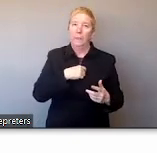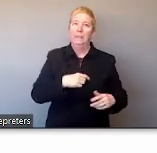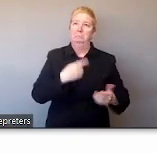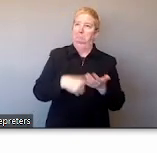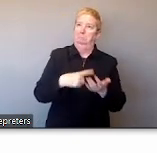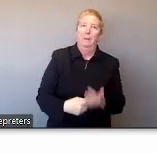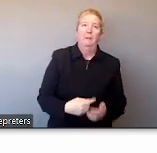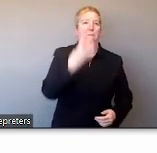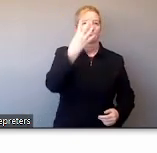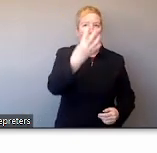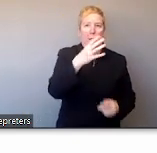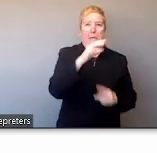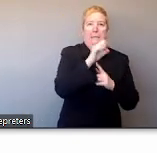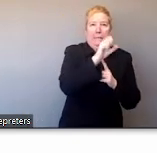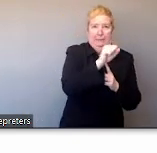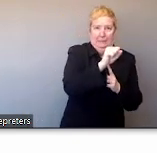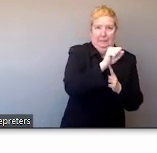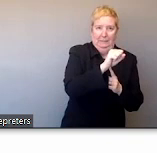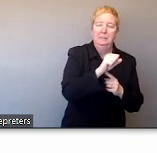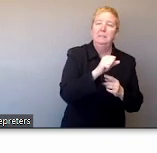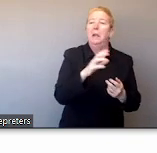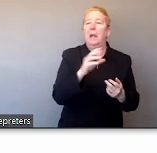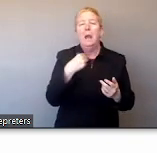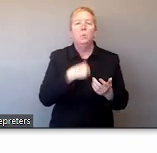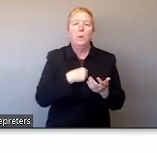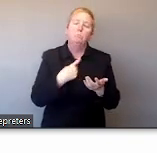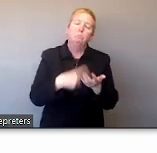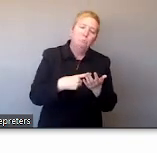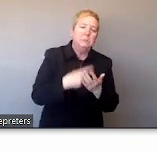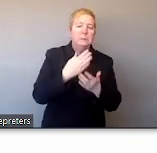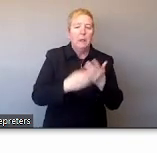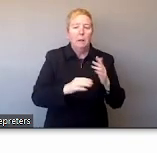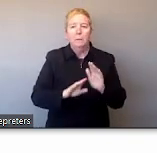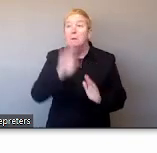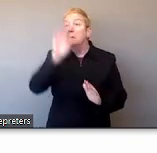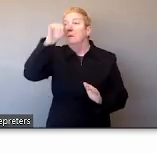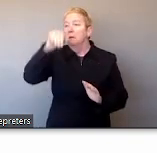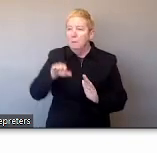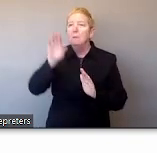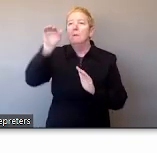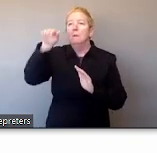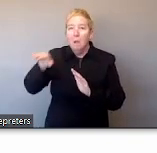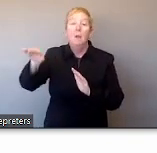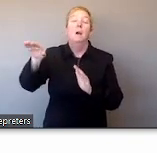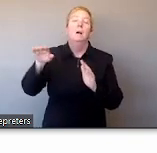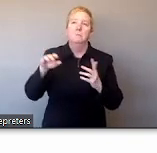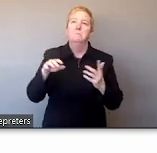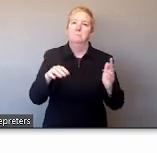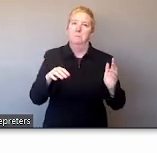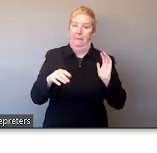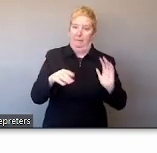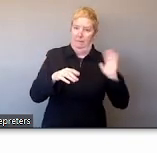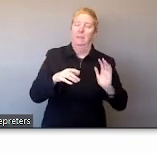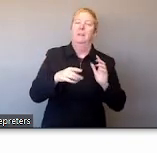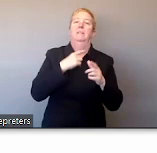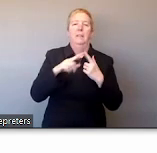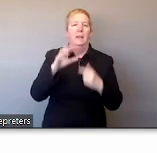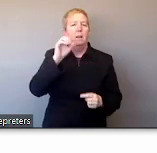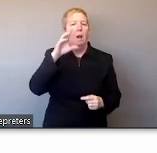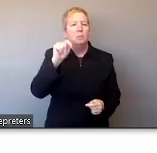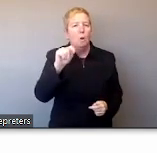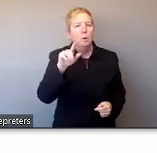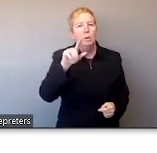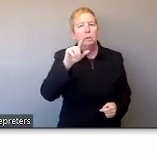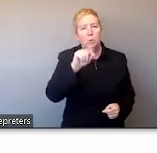battling a number of smaller kind of surges in the pandemic. And then in October of 2020, a